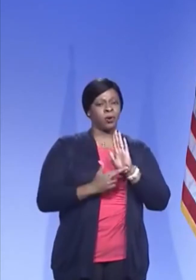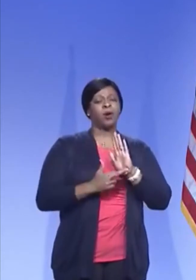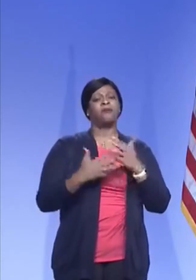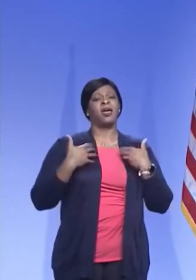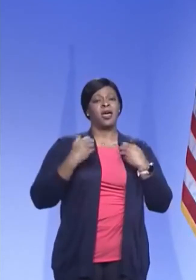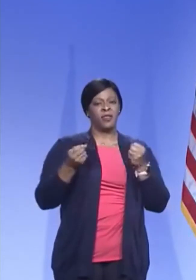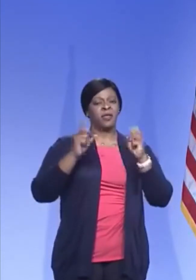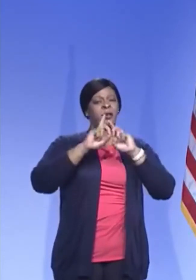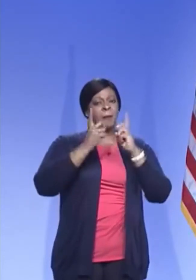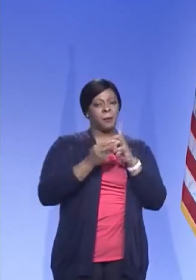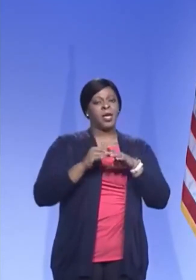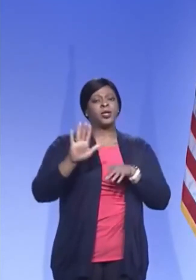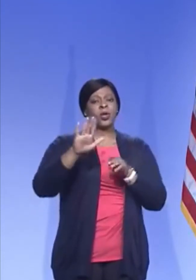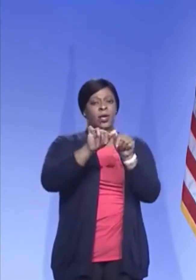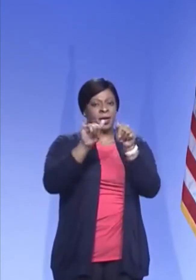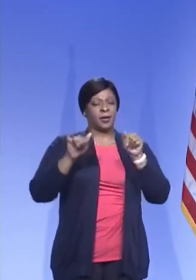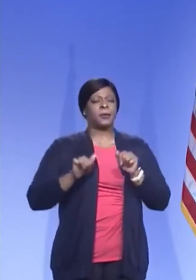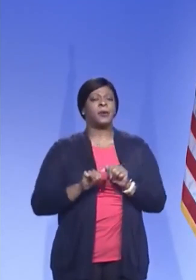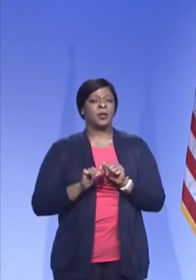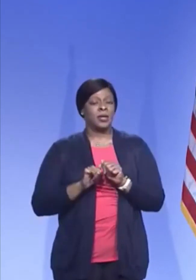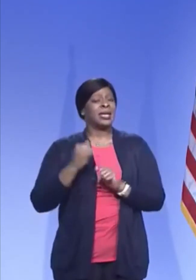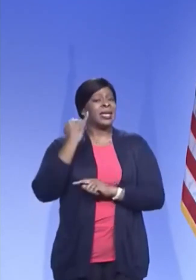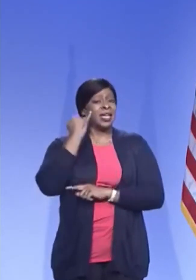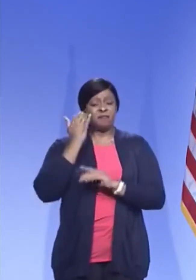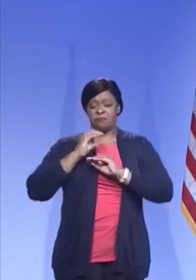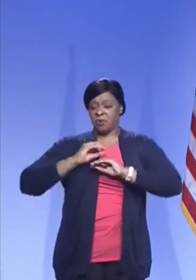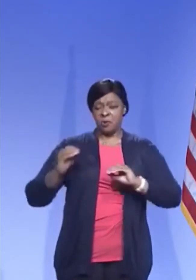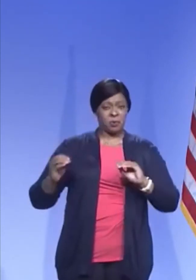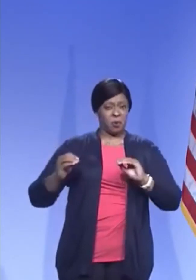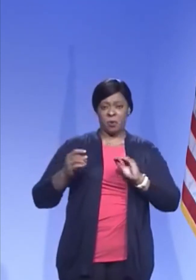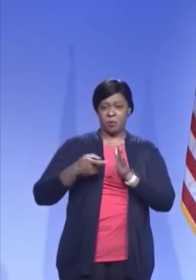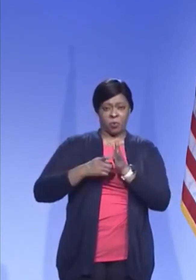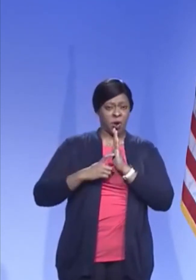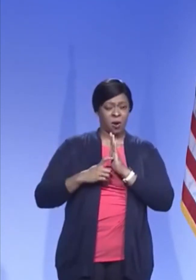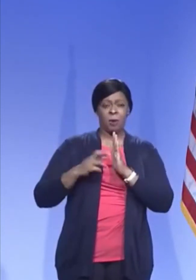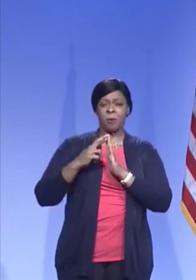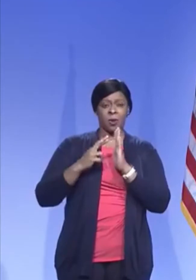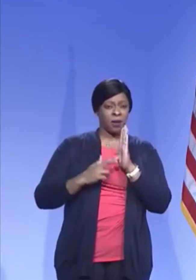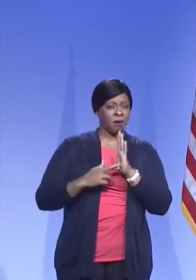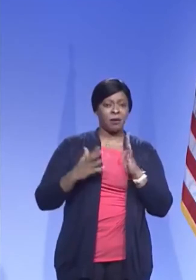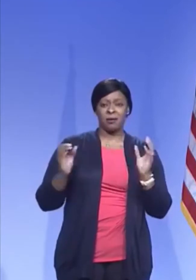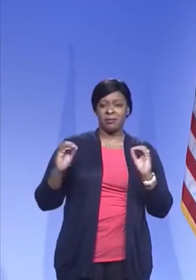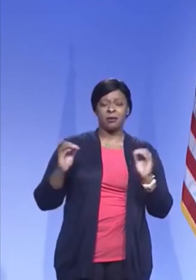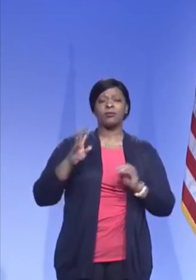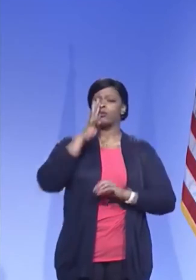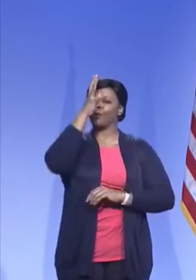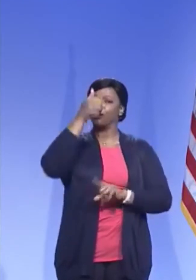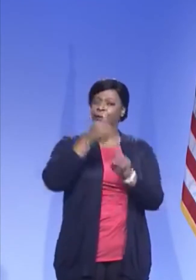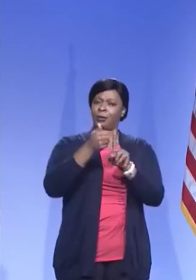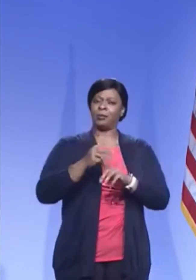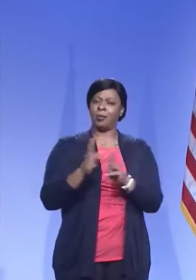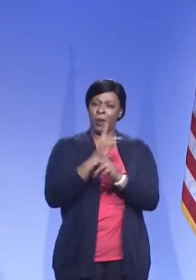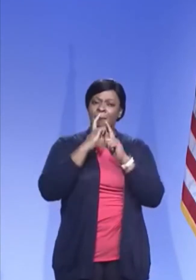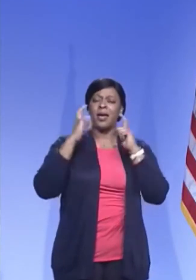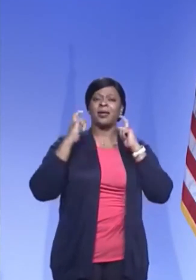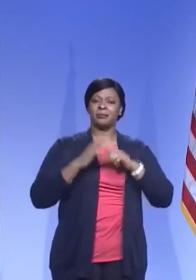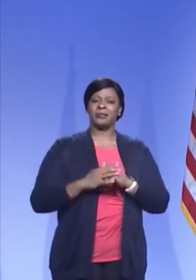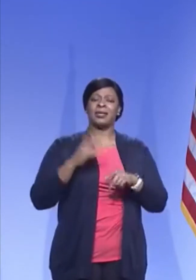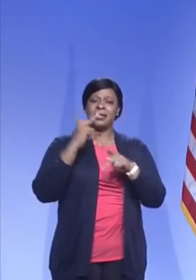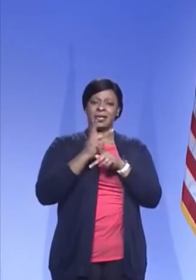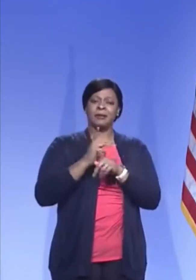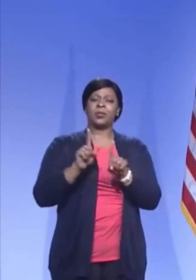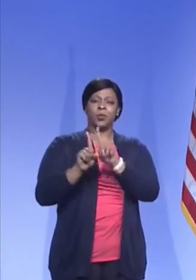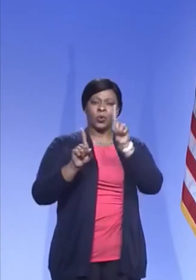health department in your area. And if there is no protocol, if there is no mandate, create your own. Wear a mask and keep